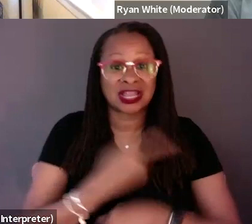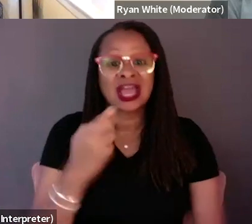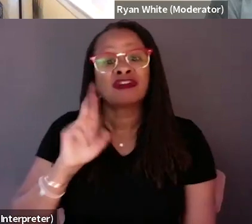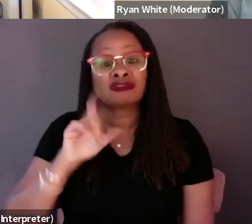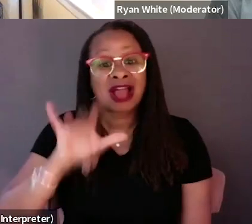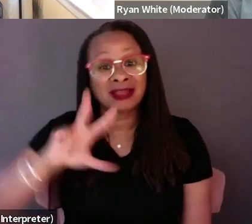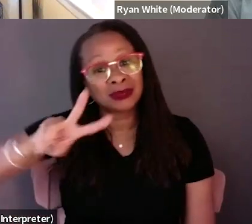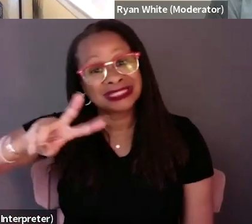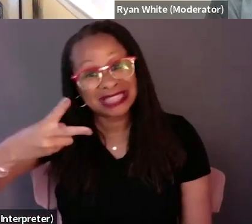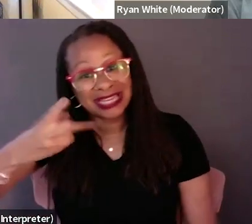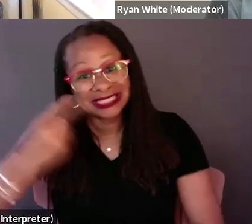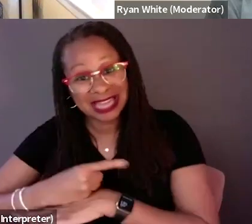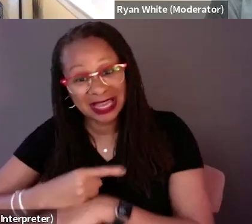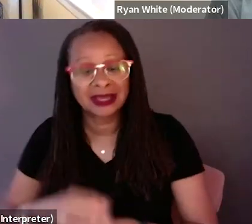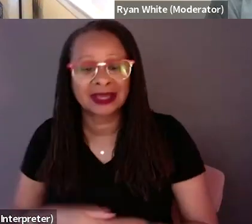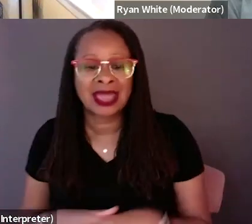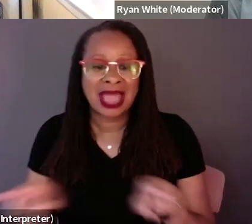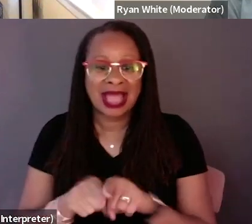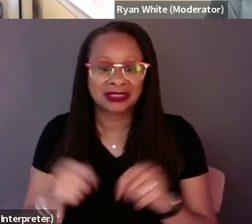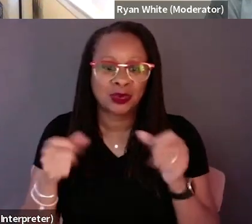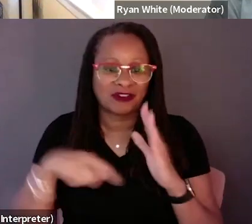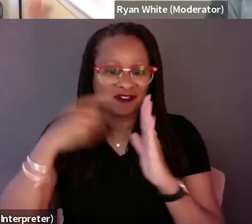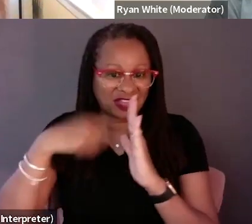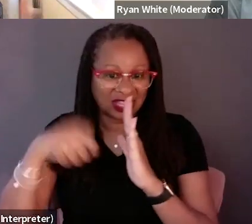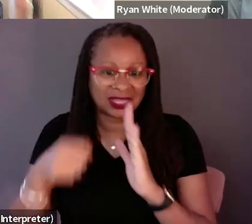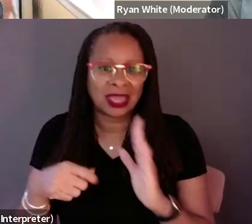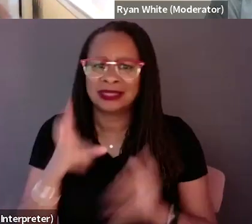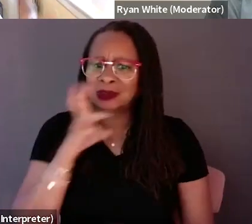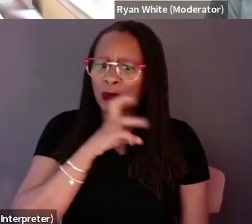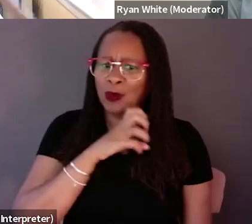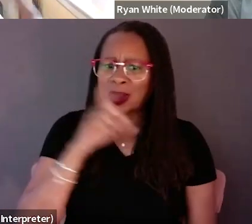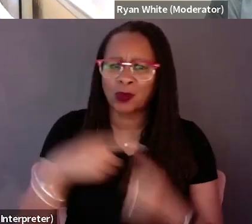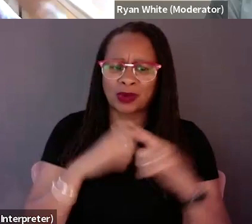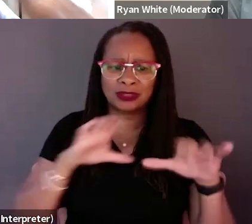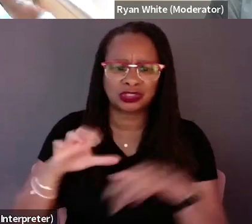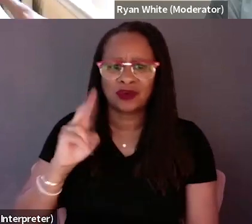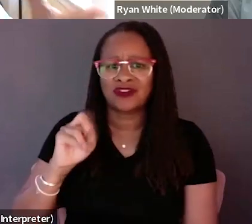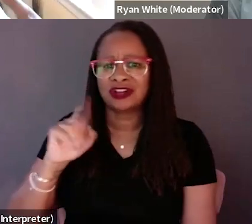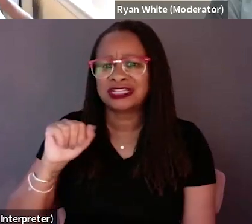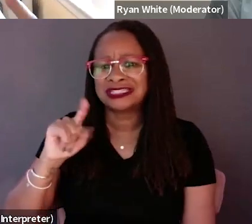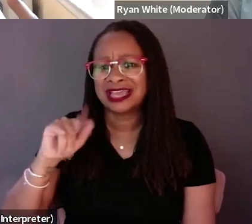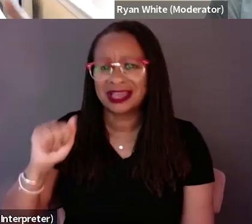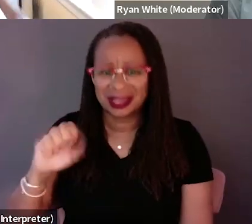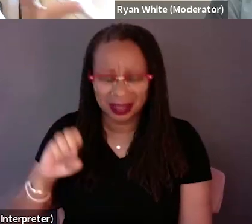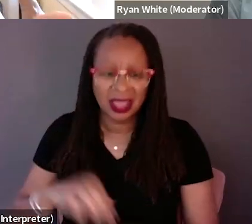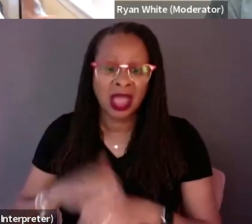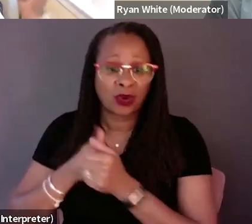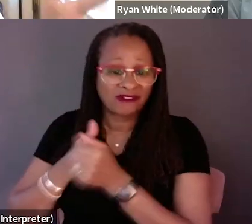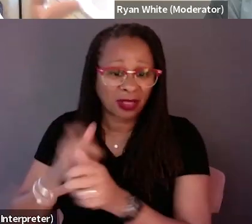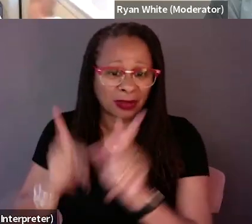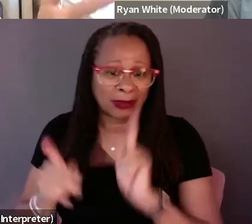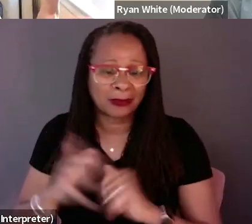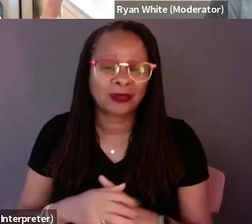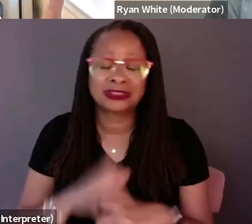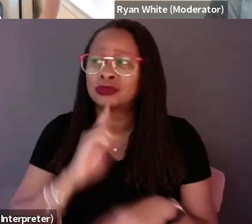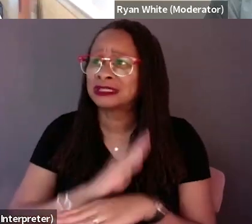rally was the second day, and as we're filming this, I'm like, wow, it's weird because when you're doing verite, you think, we're following people we actually ended